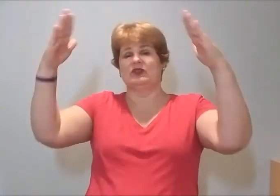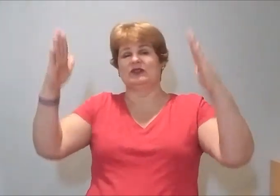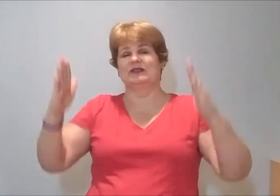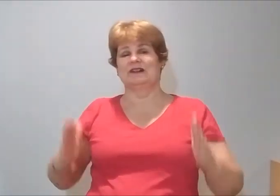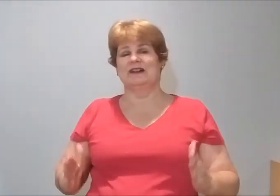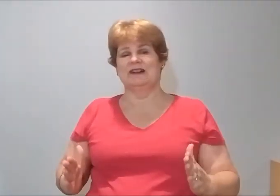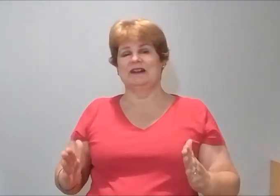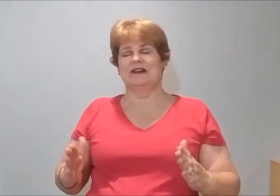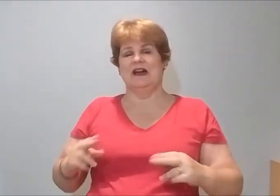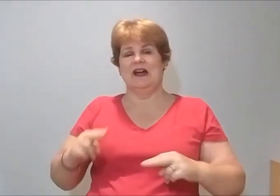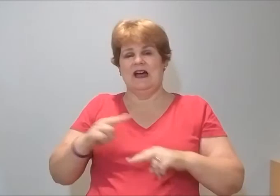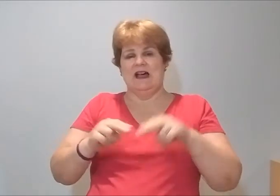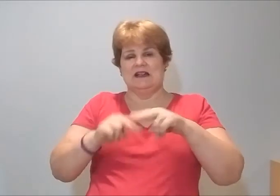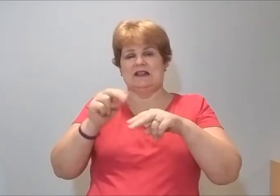shelter,